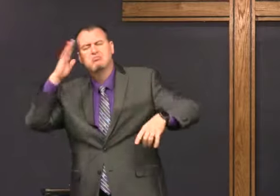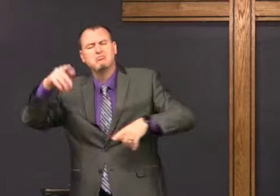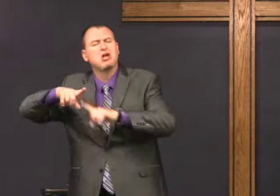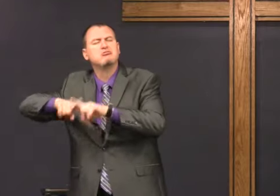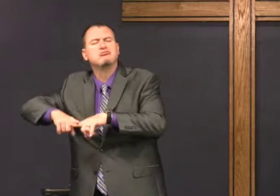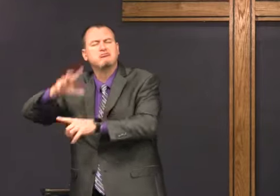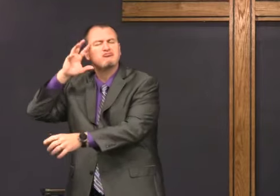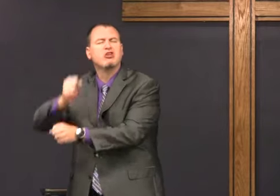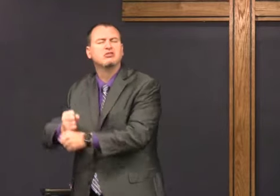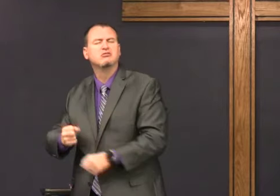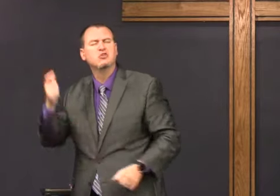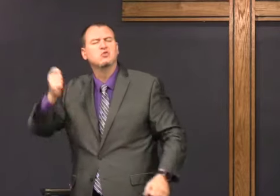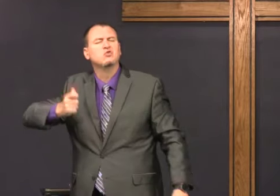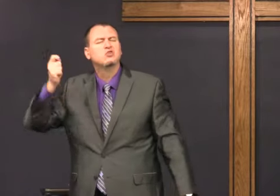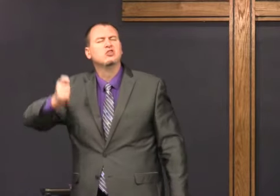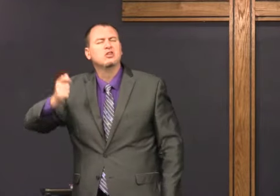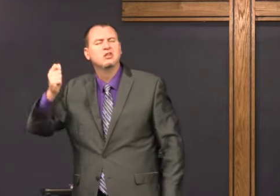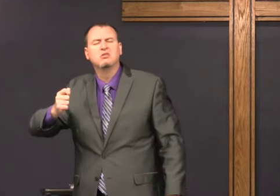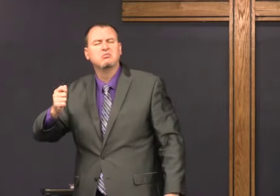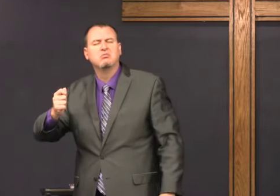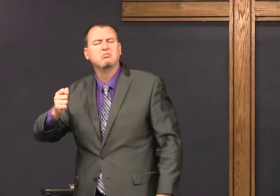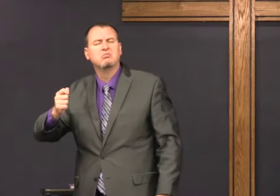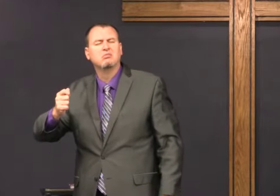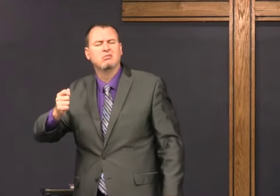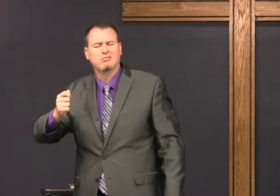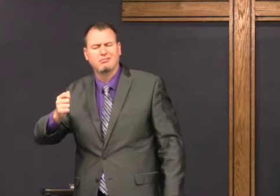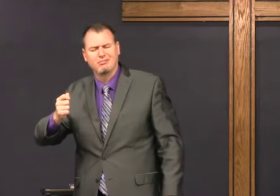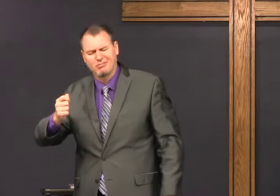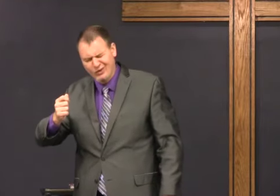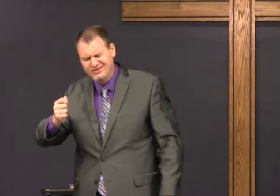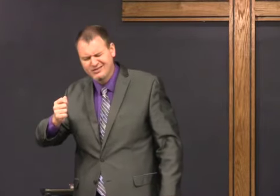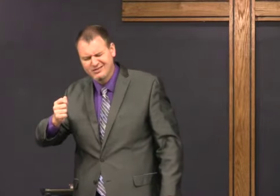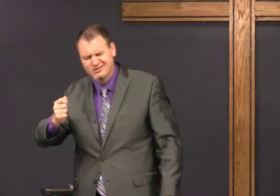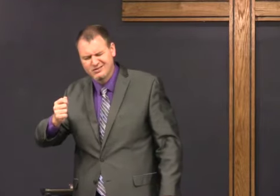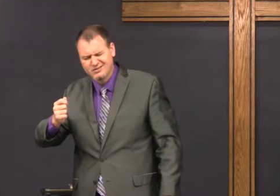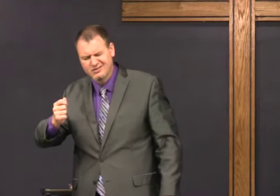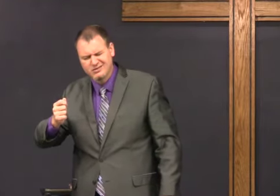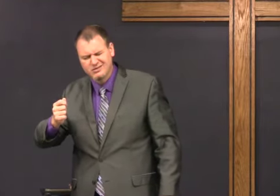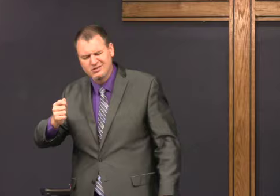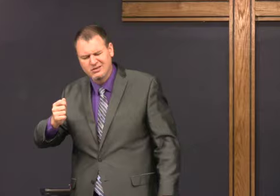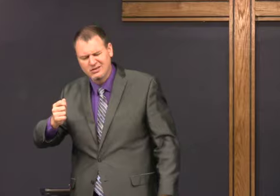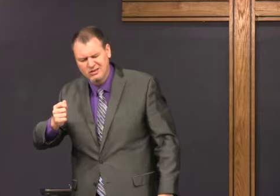you. I know some people say, oh, I trust in my government pension.